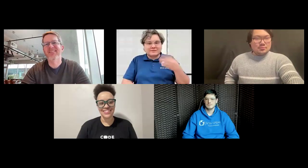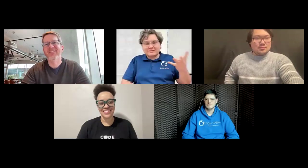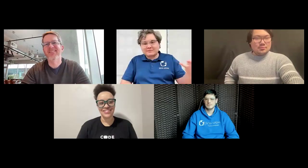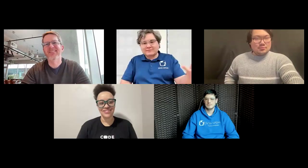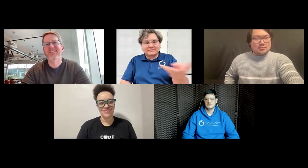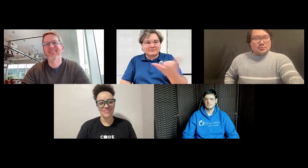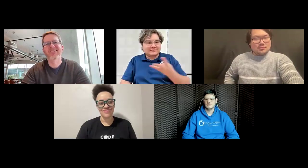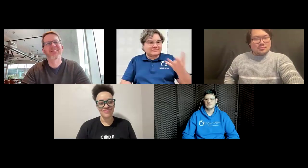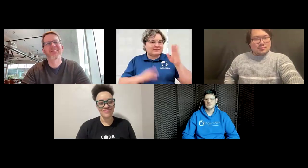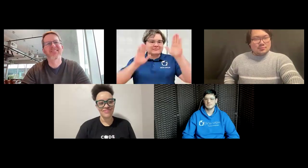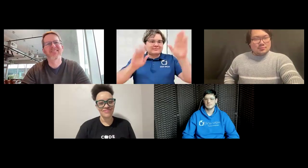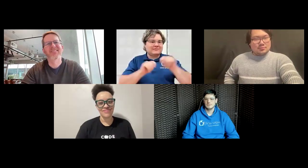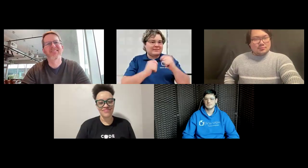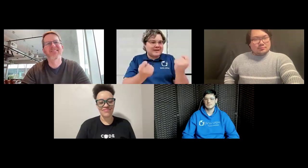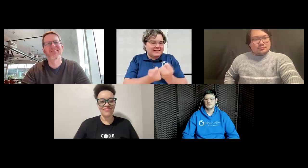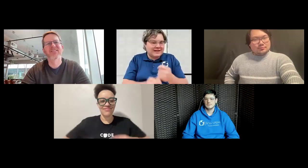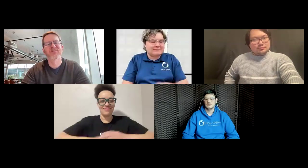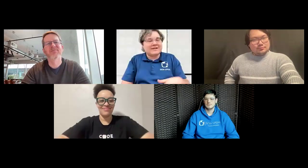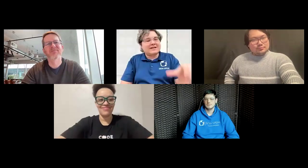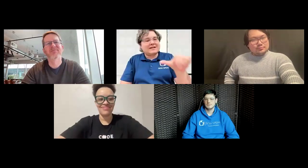that. So the four of us really make a great team.